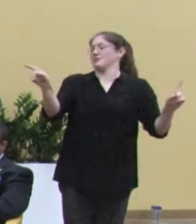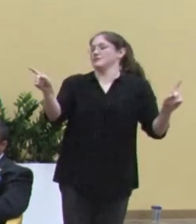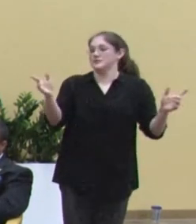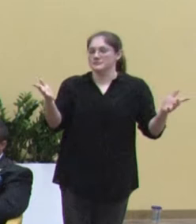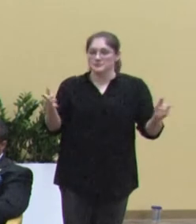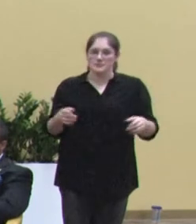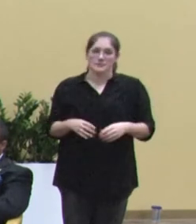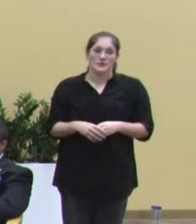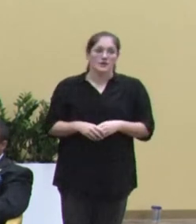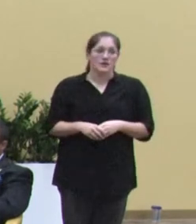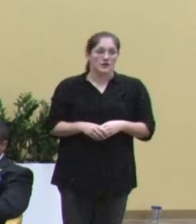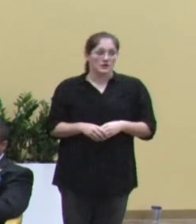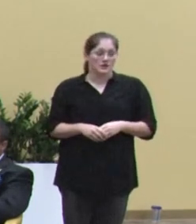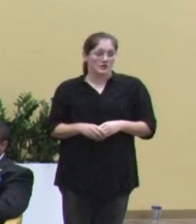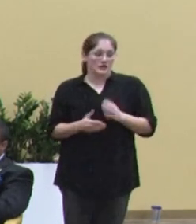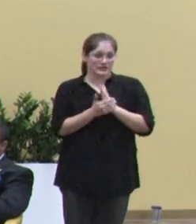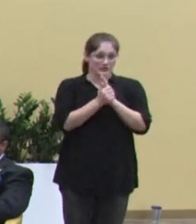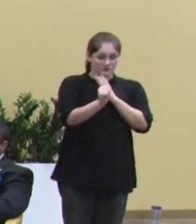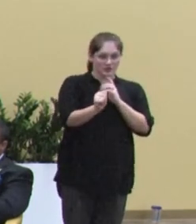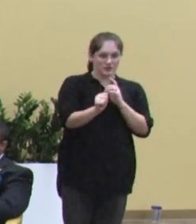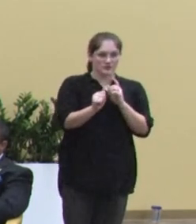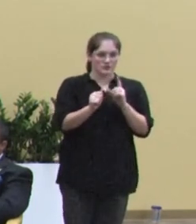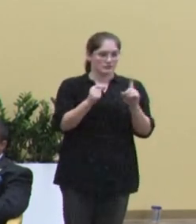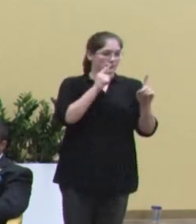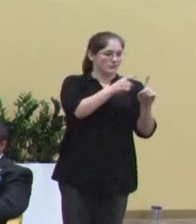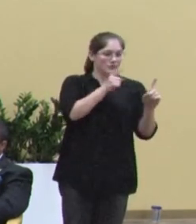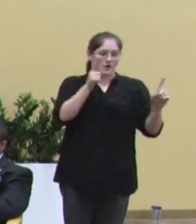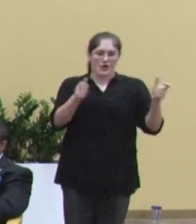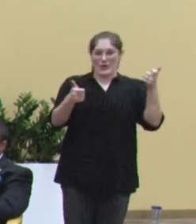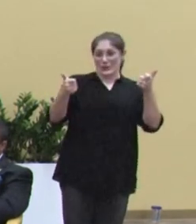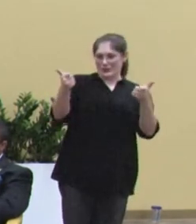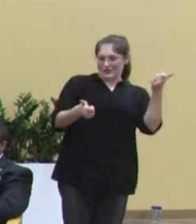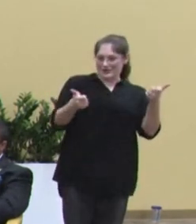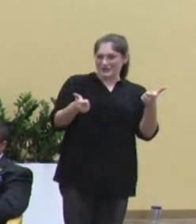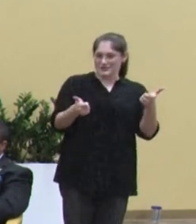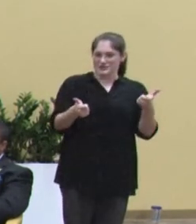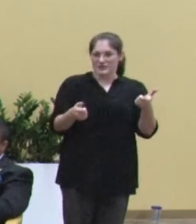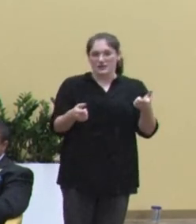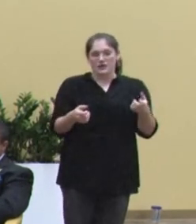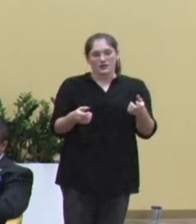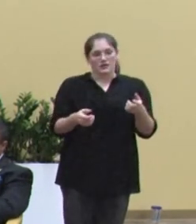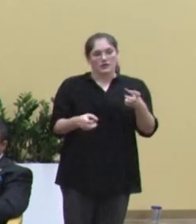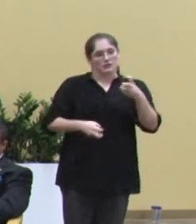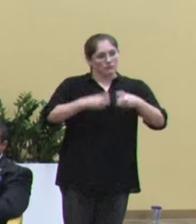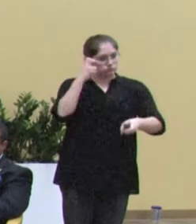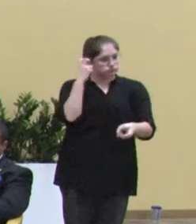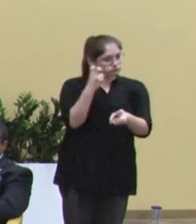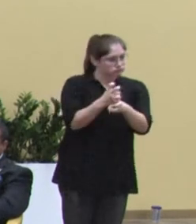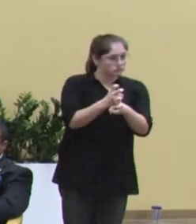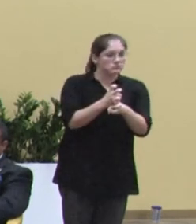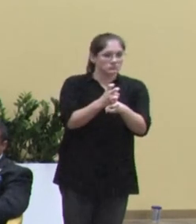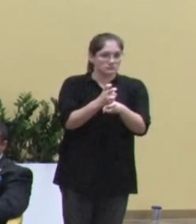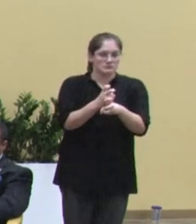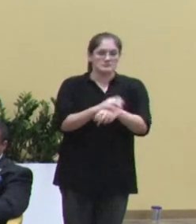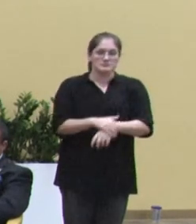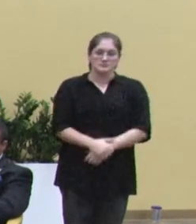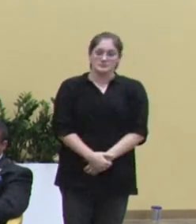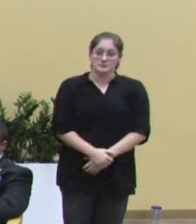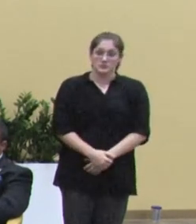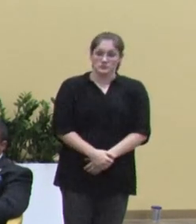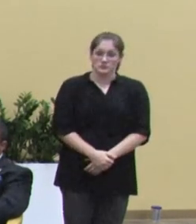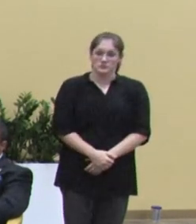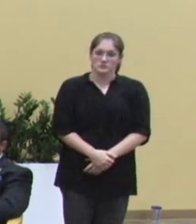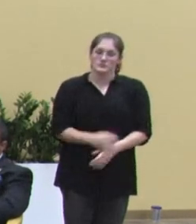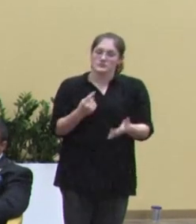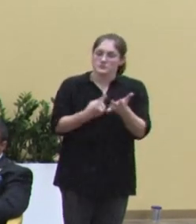able to discern the difference between the two is sometimes even just as difficult of a task, because we sometimes believe